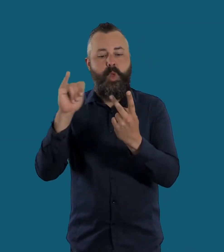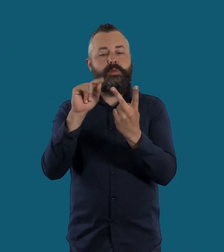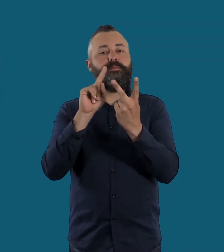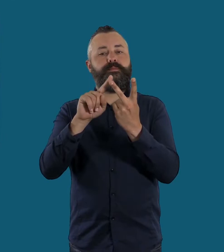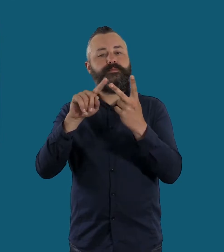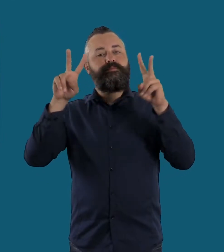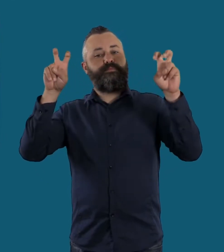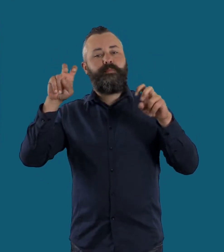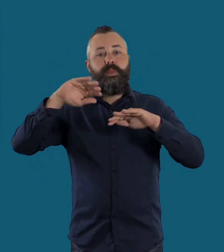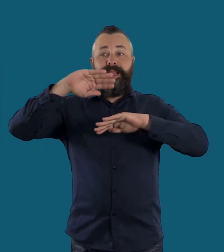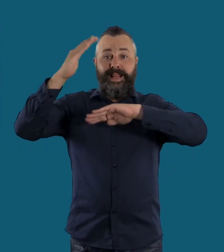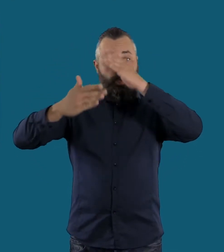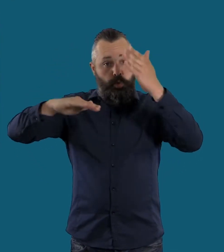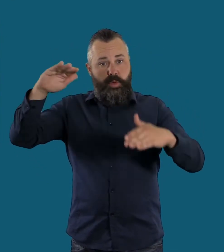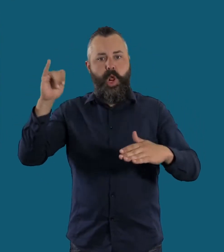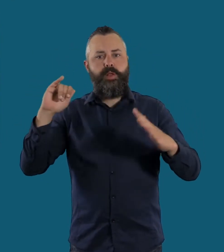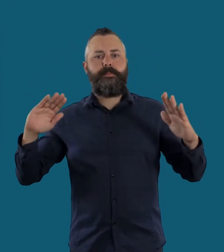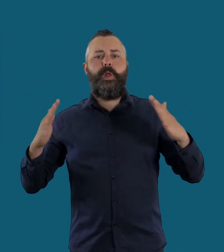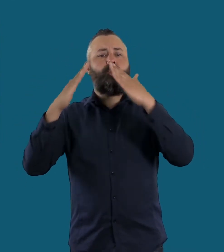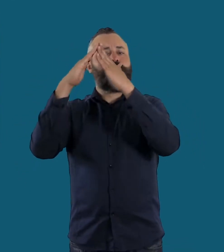and hilly or mountainous fires,